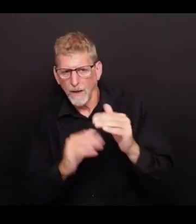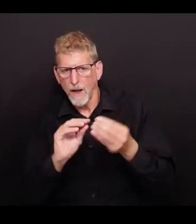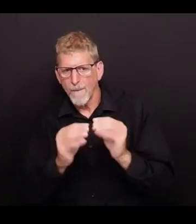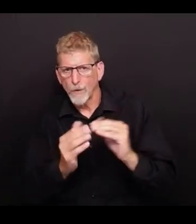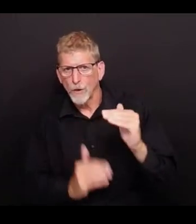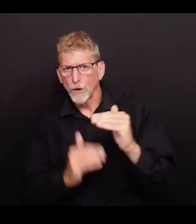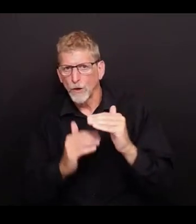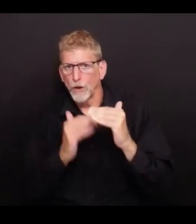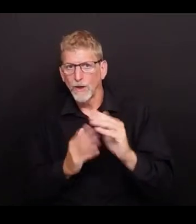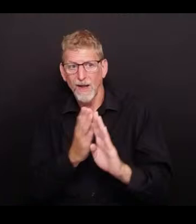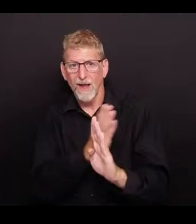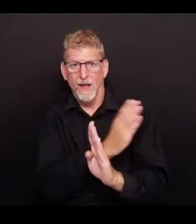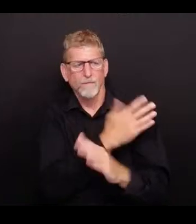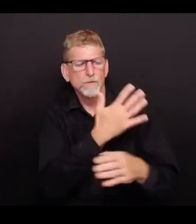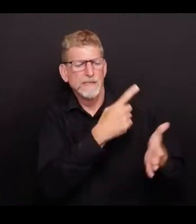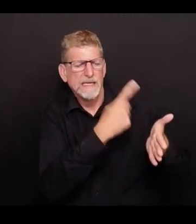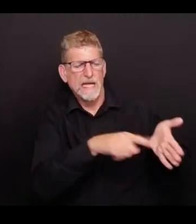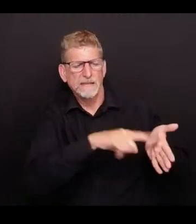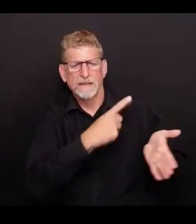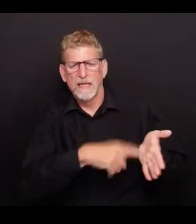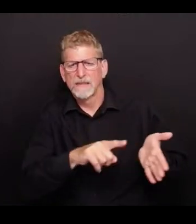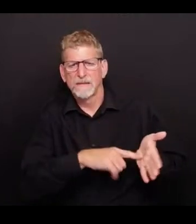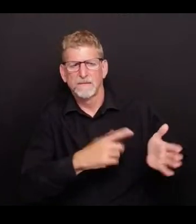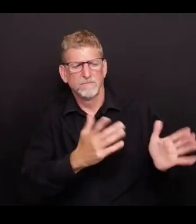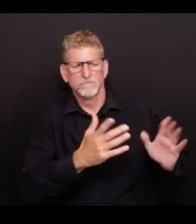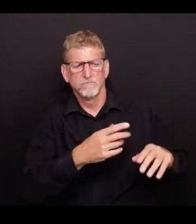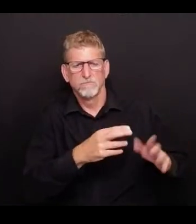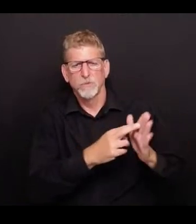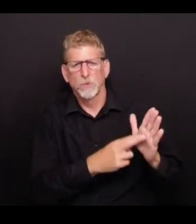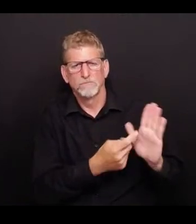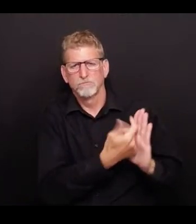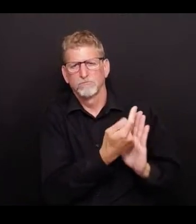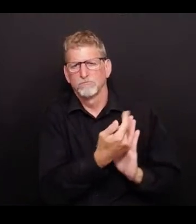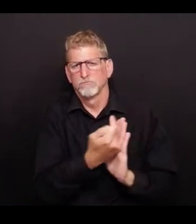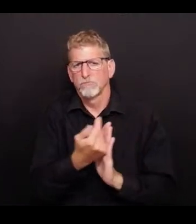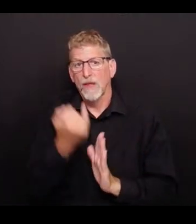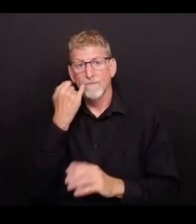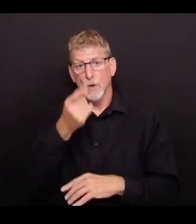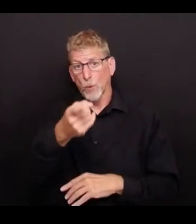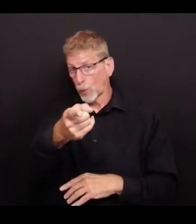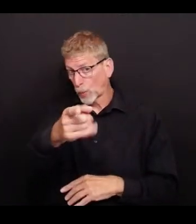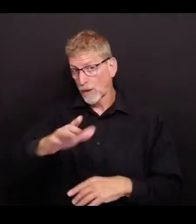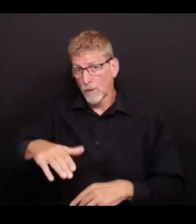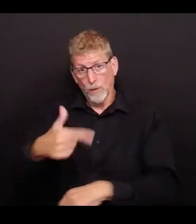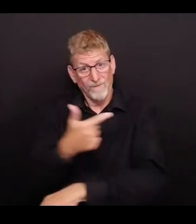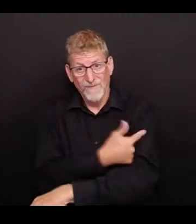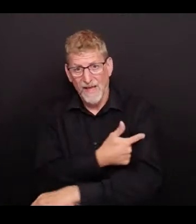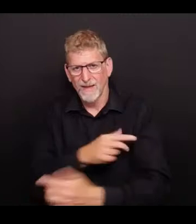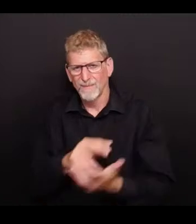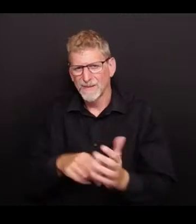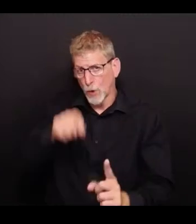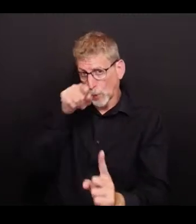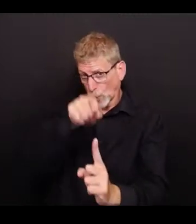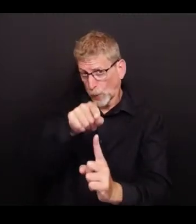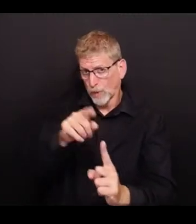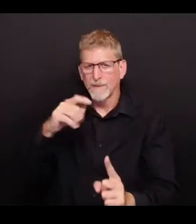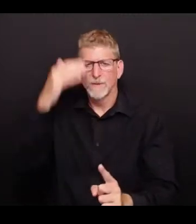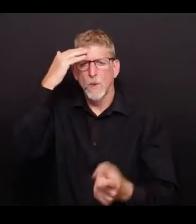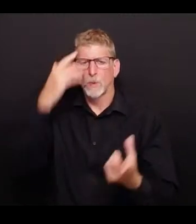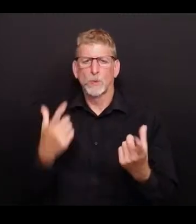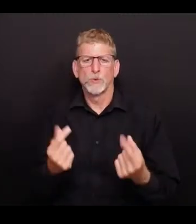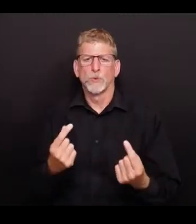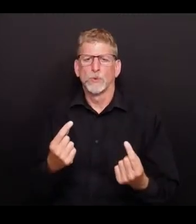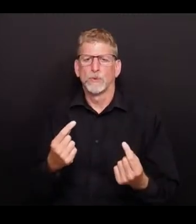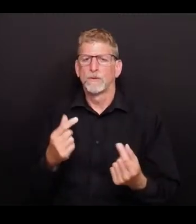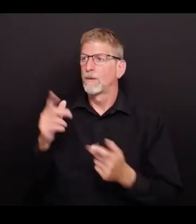things will be done. And so once again, I think if you're not vaccinated, you want to be thoughtful about the fact